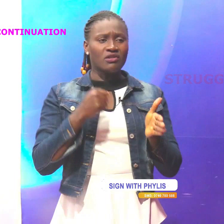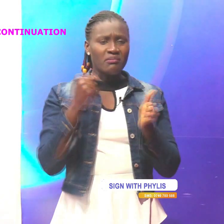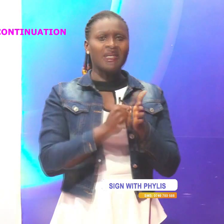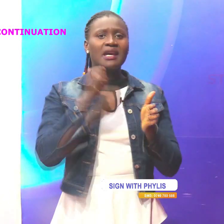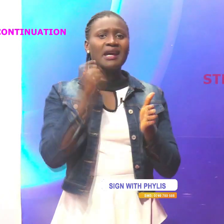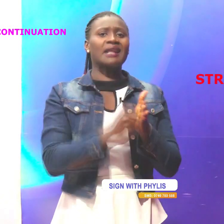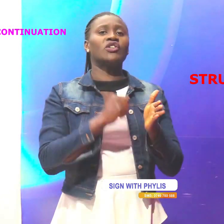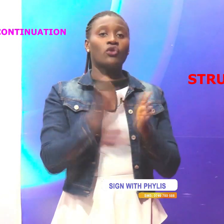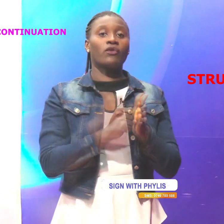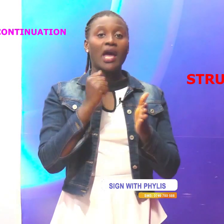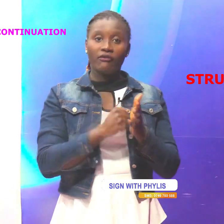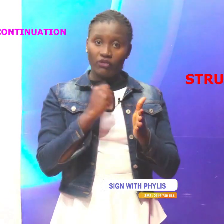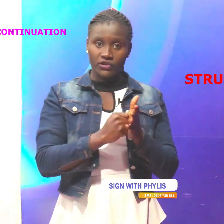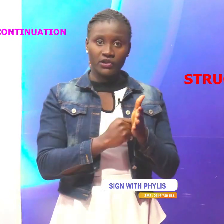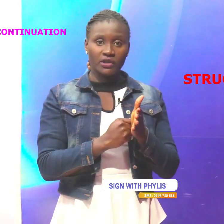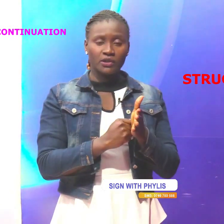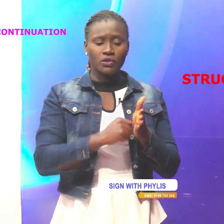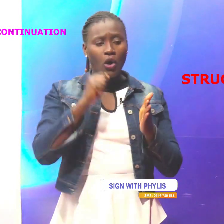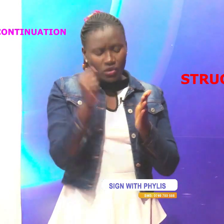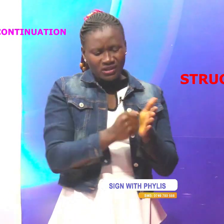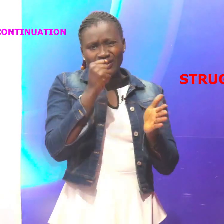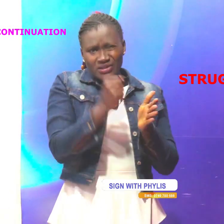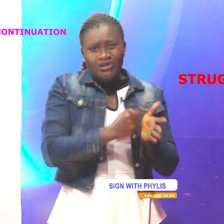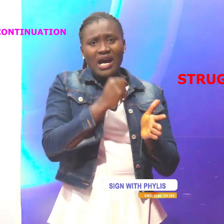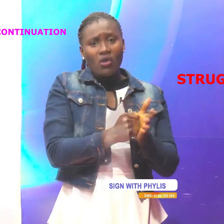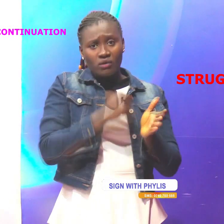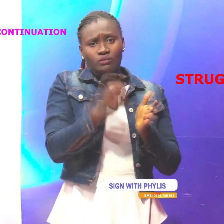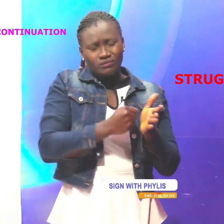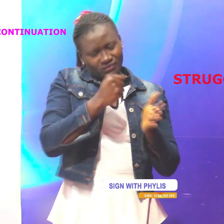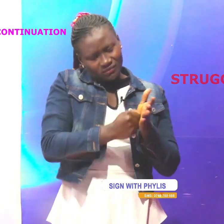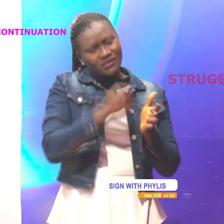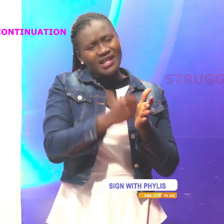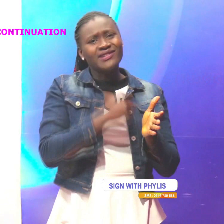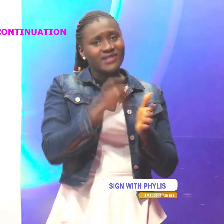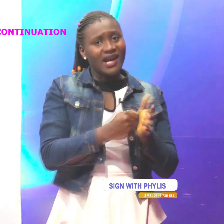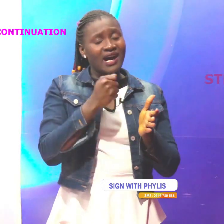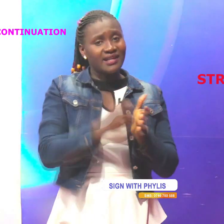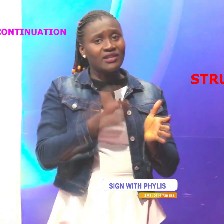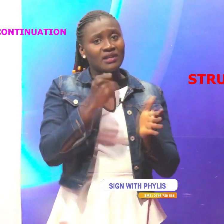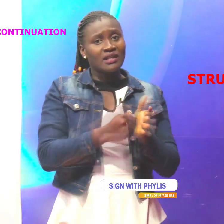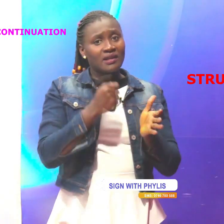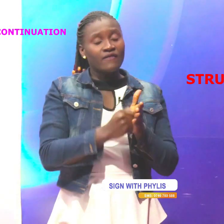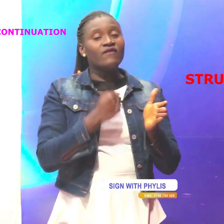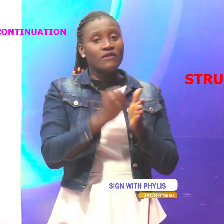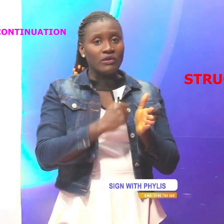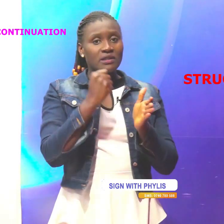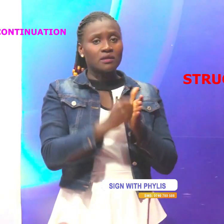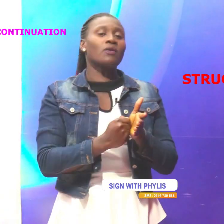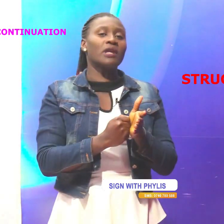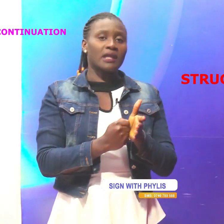making a lot of effort. So struggle. It is hard. You are struggling.